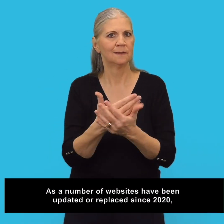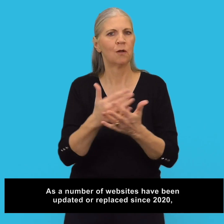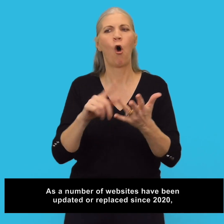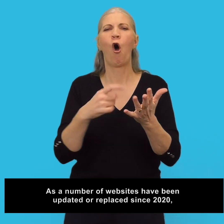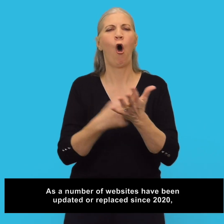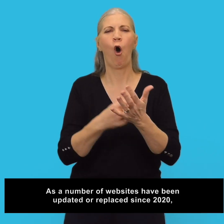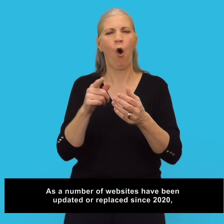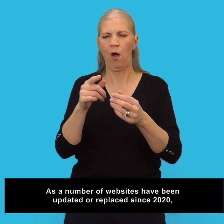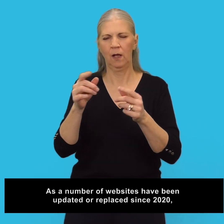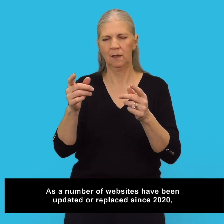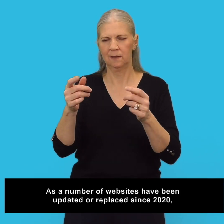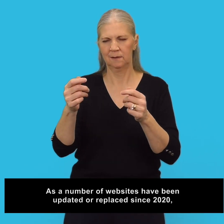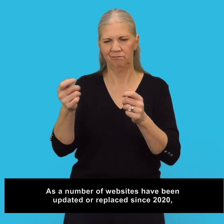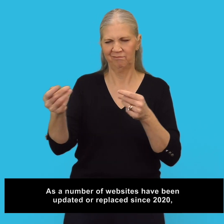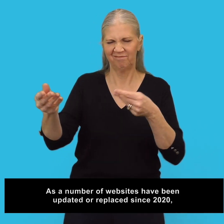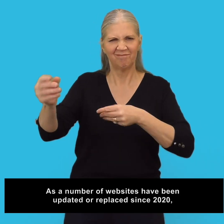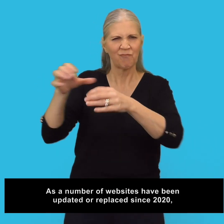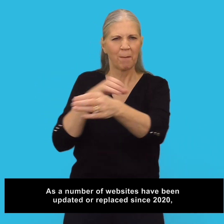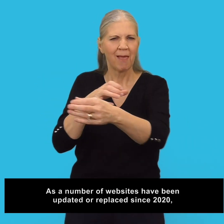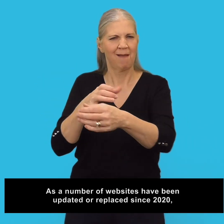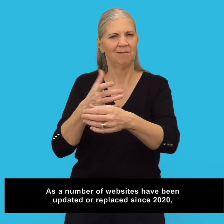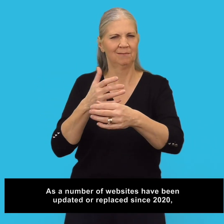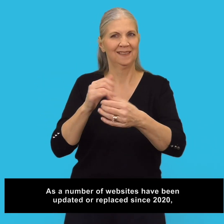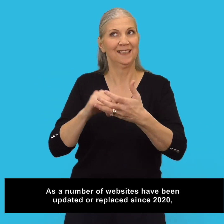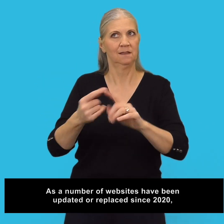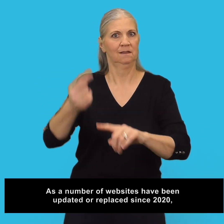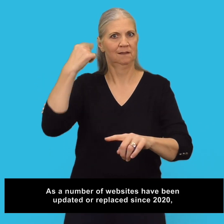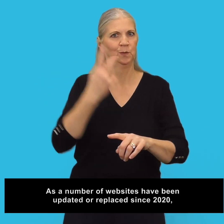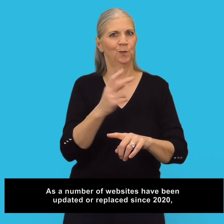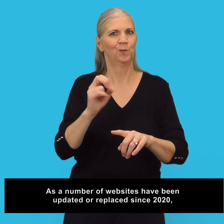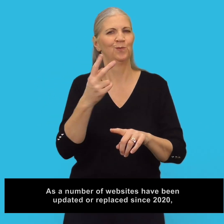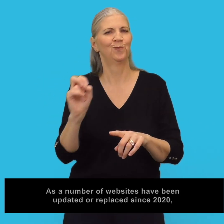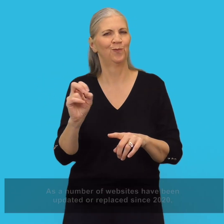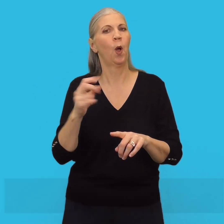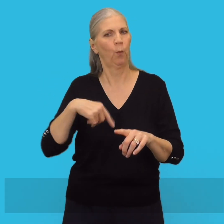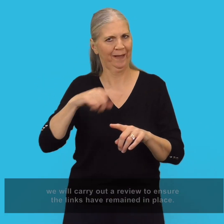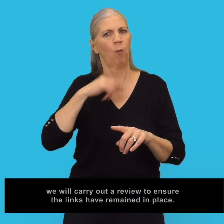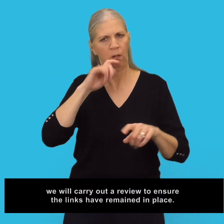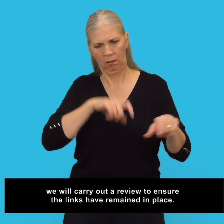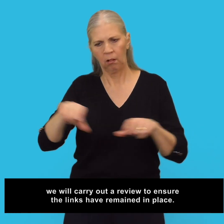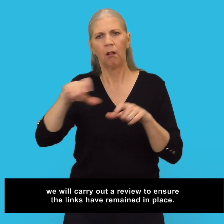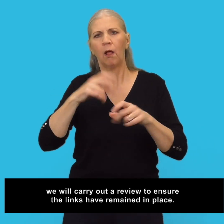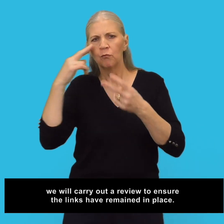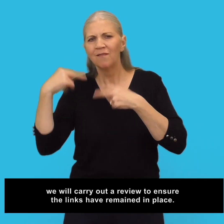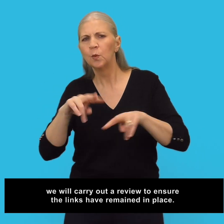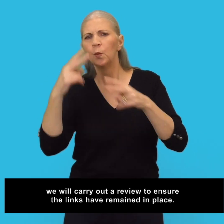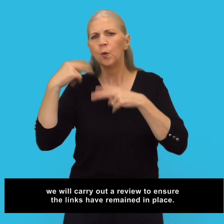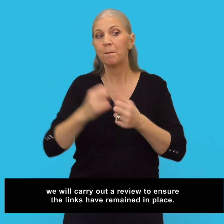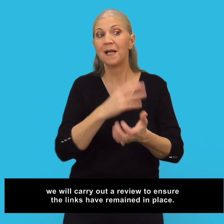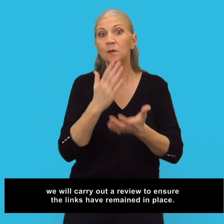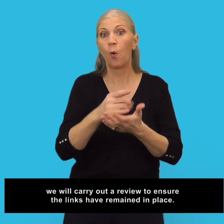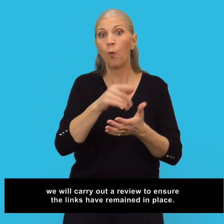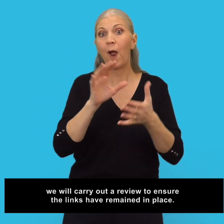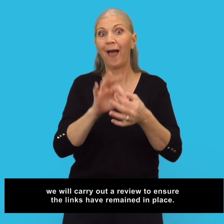or replaced since 2020, we will carry out a review to ensure the links have remained in